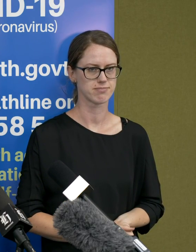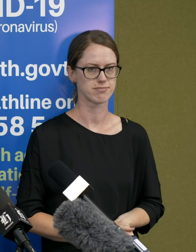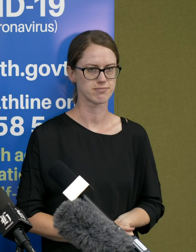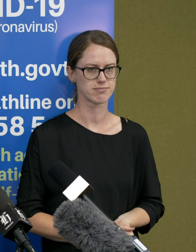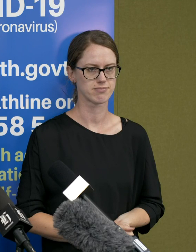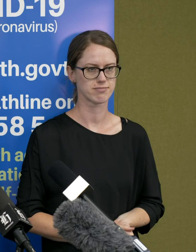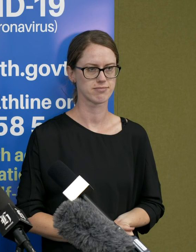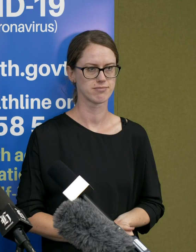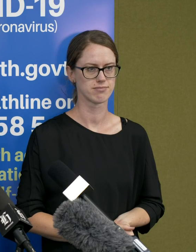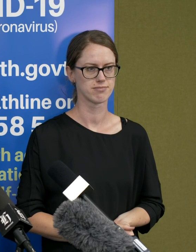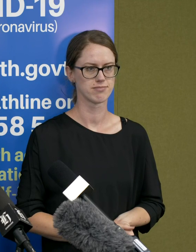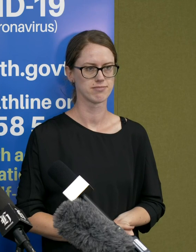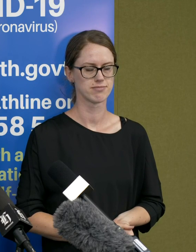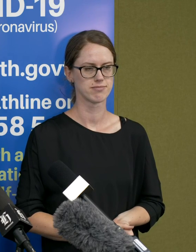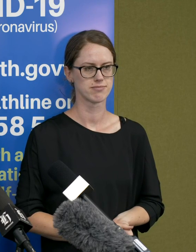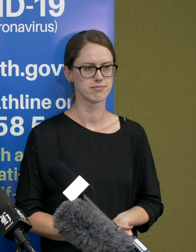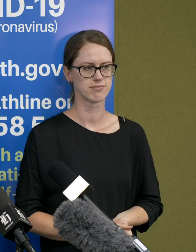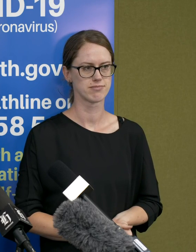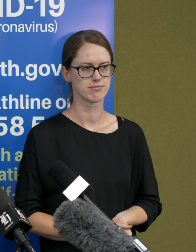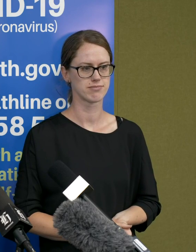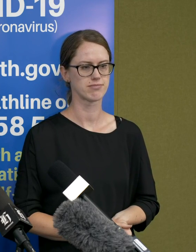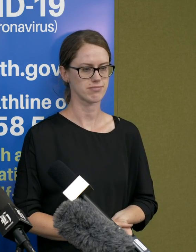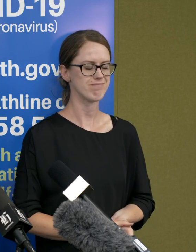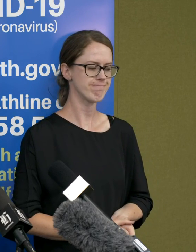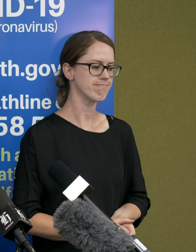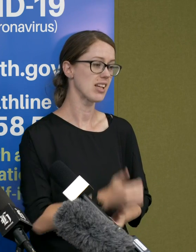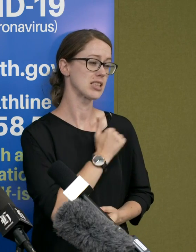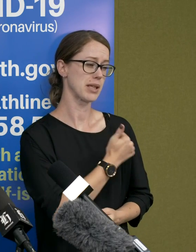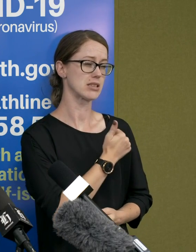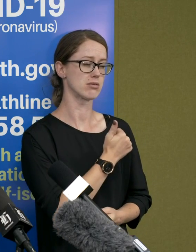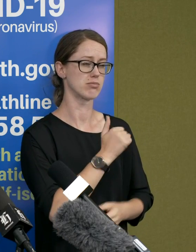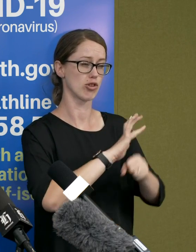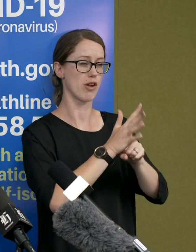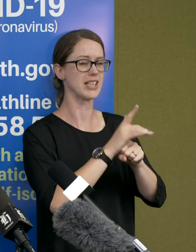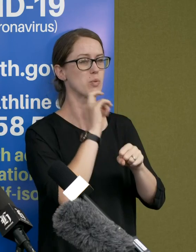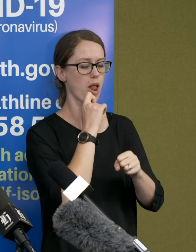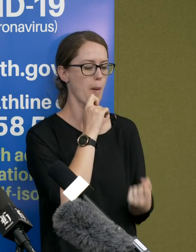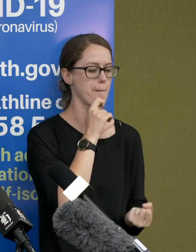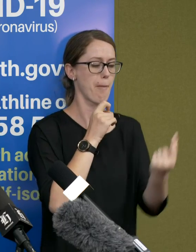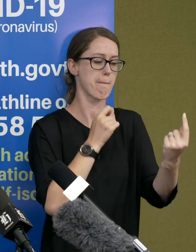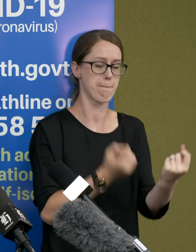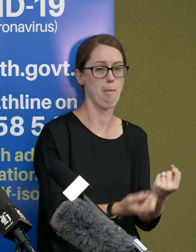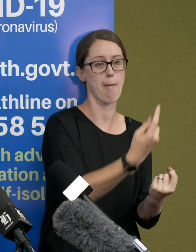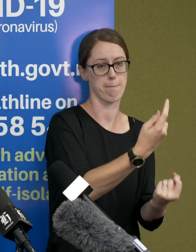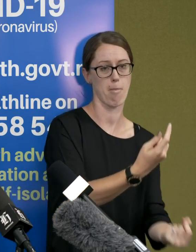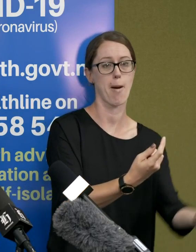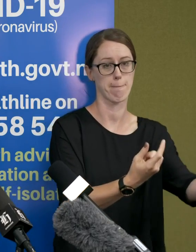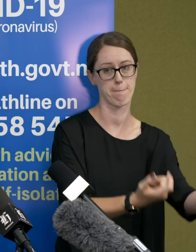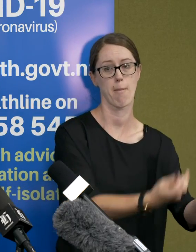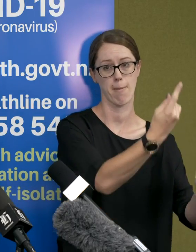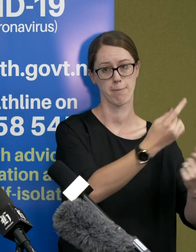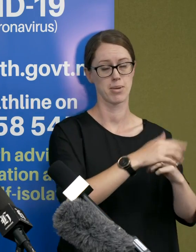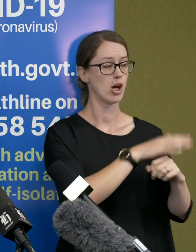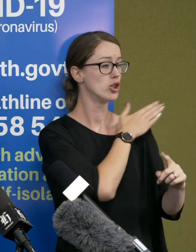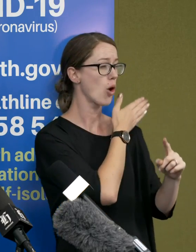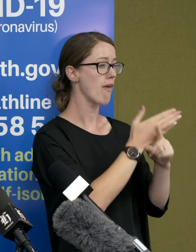So, as I've said in the past, we are expecting more sporadic cases of COVID-19. These cases, all our